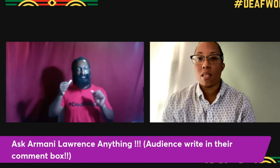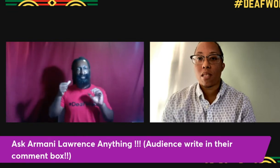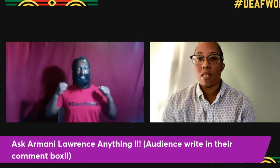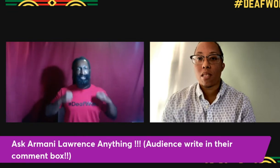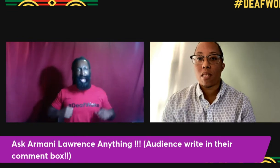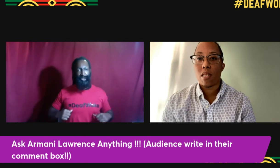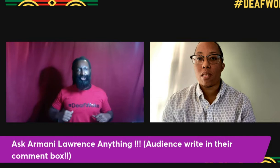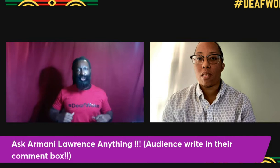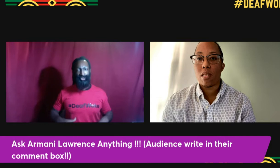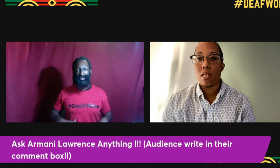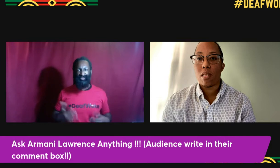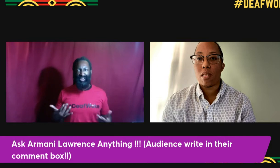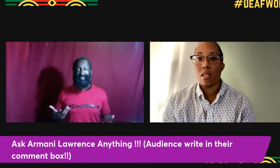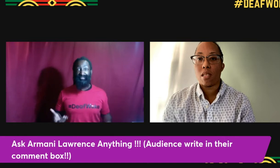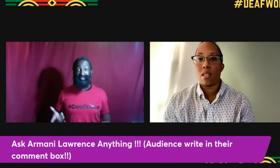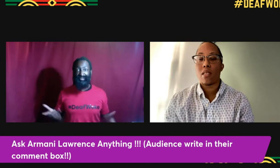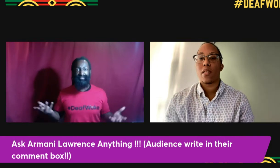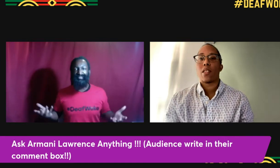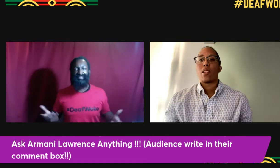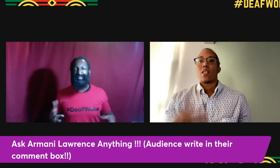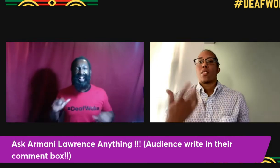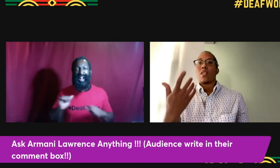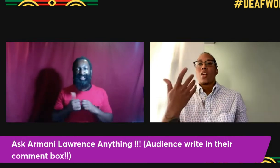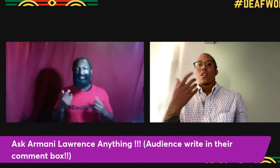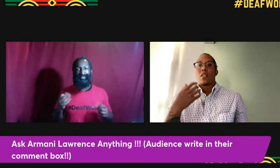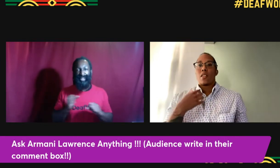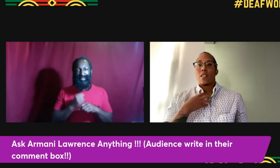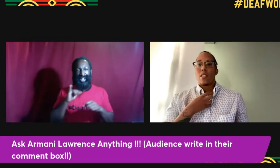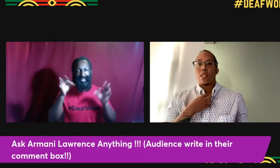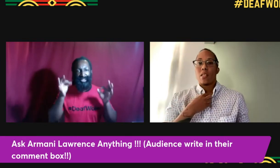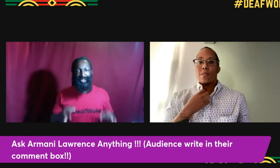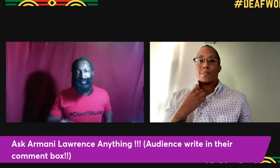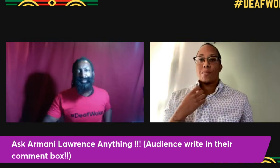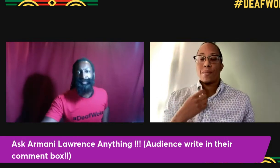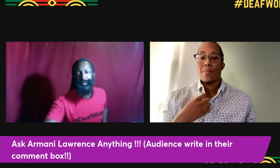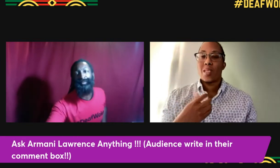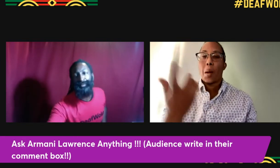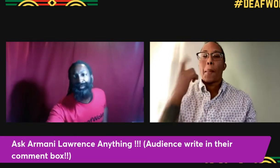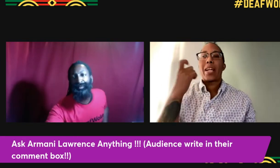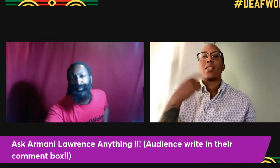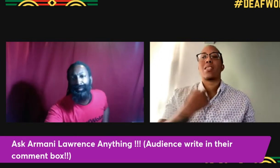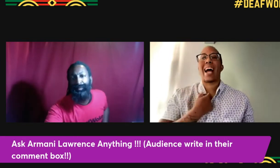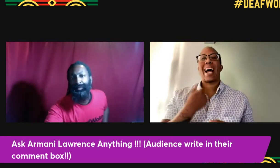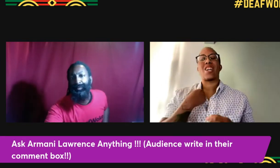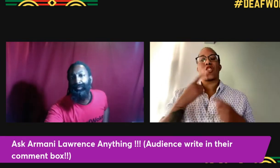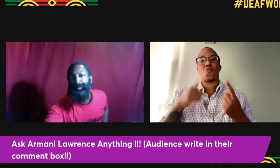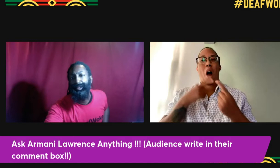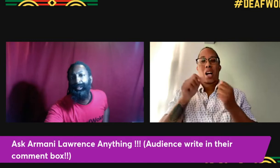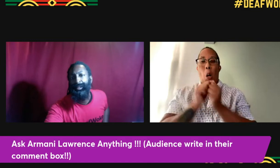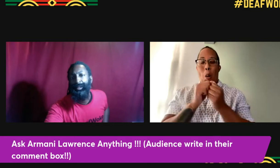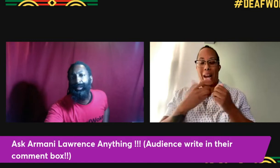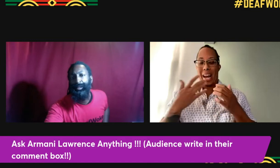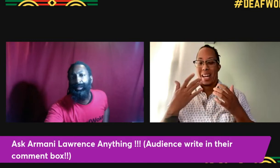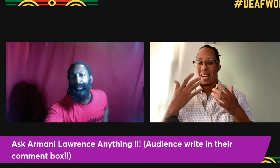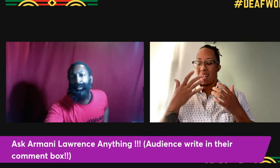I got a message and somebody wants to know, how did you ultimately make that decision to move forward with top